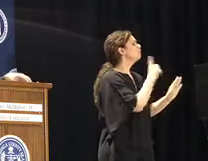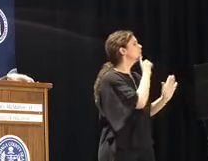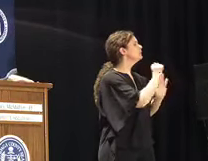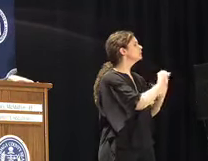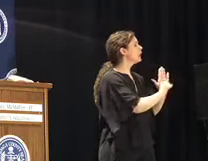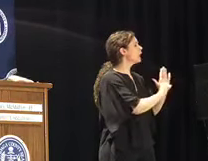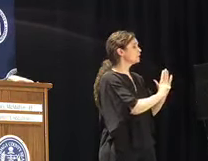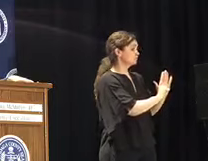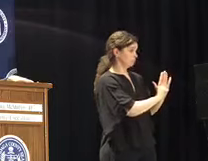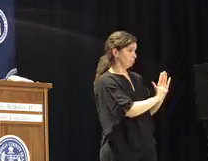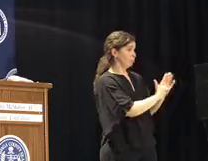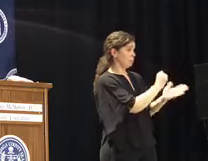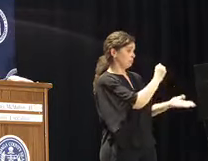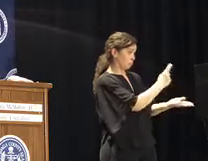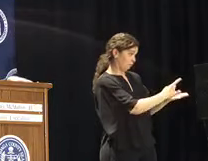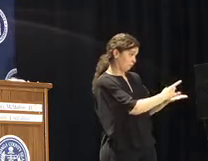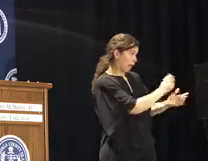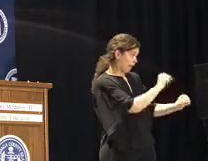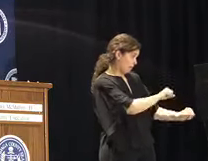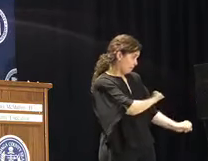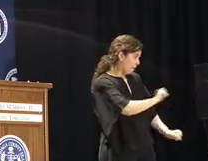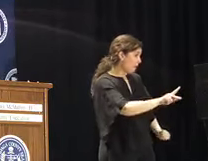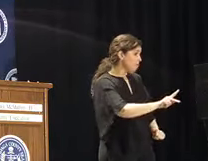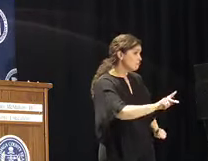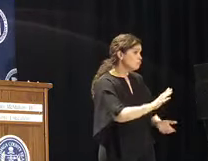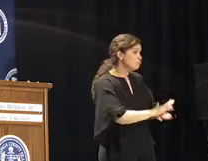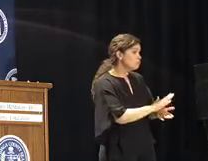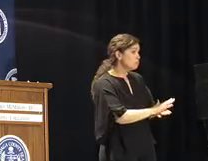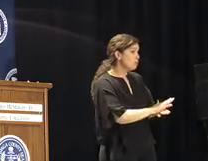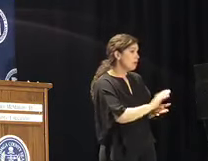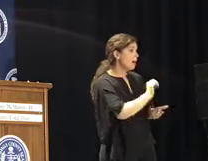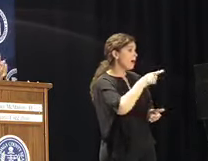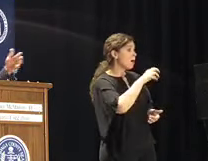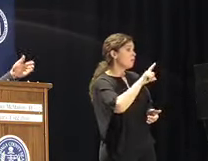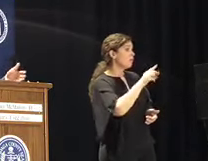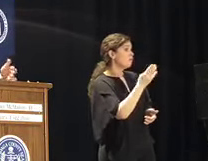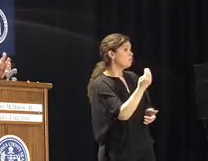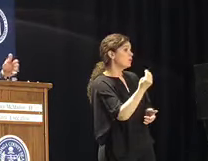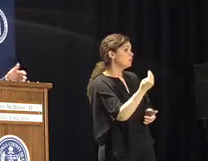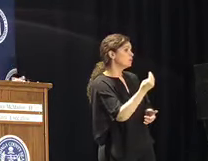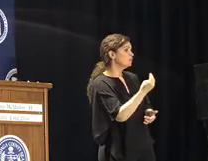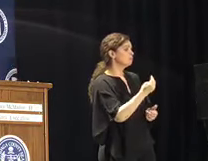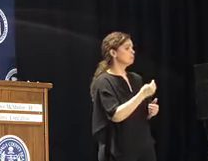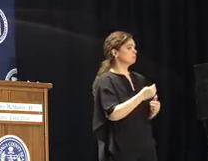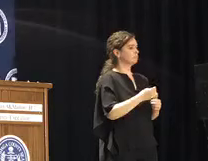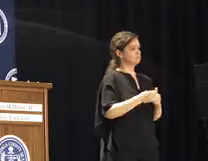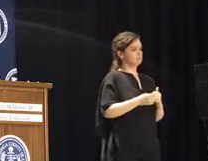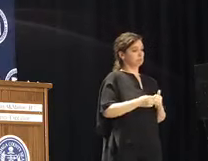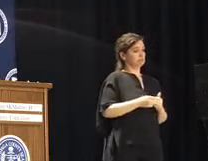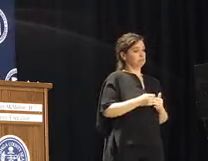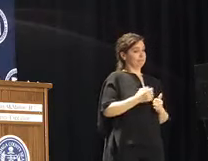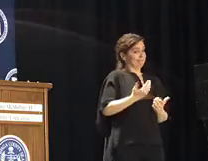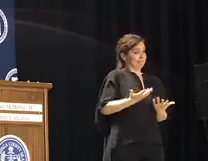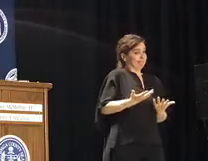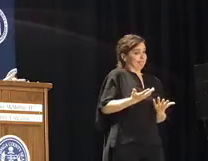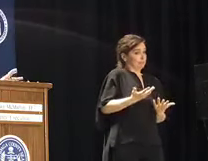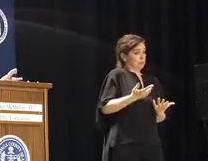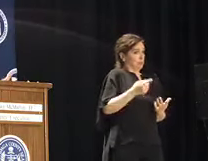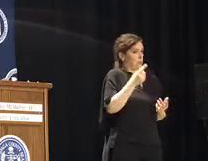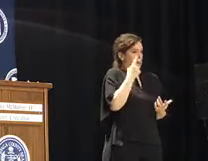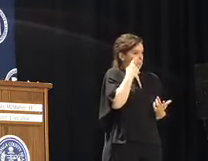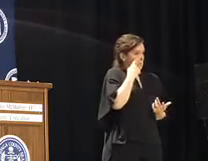14th or if the governor's order of April 1st stands. So that's some clarification we've asked for. But what is